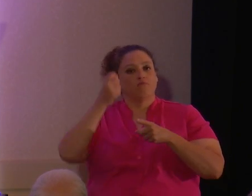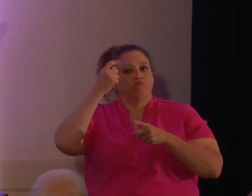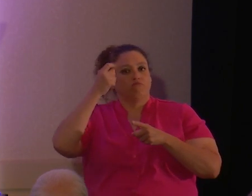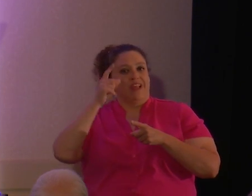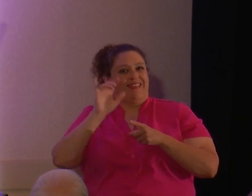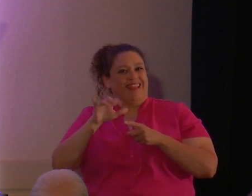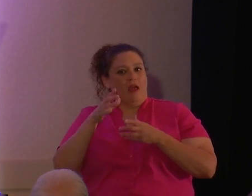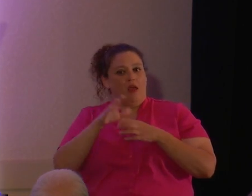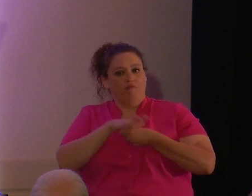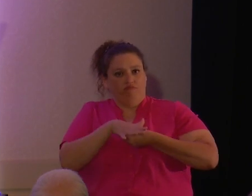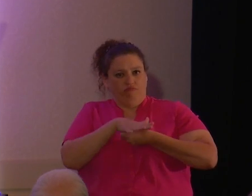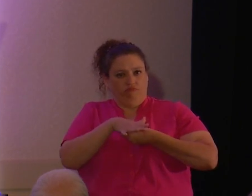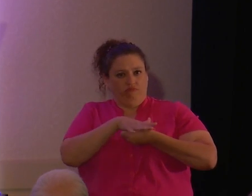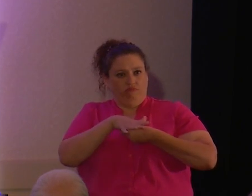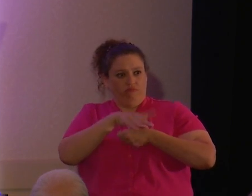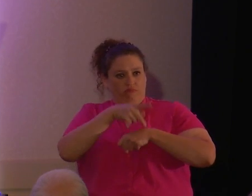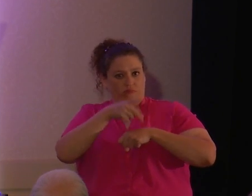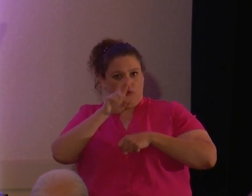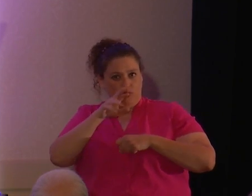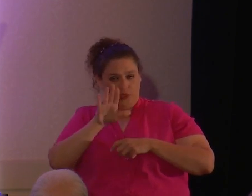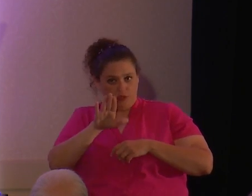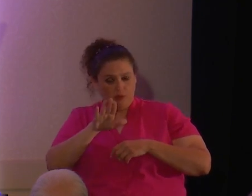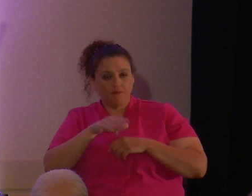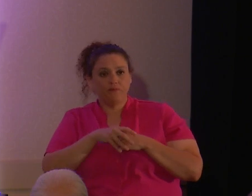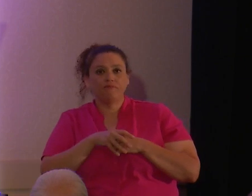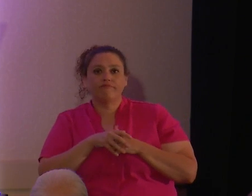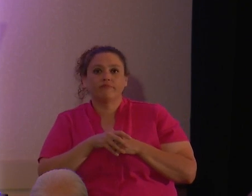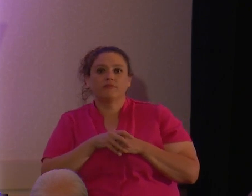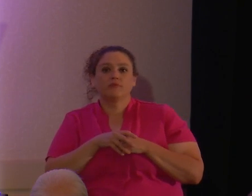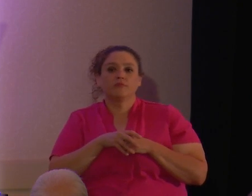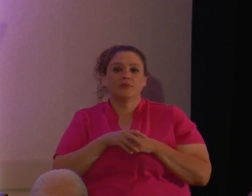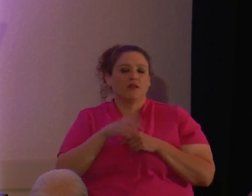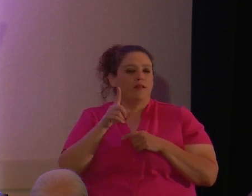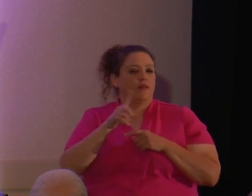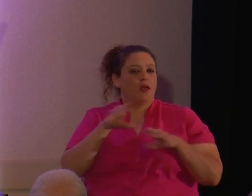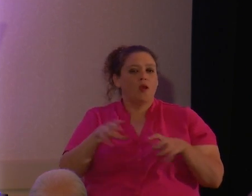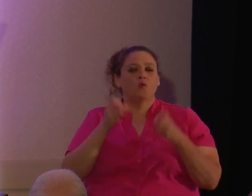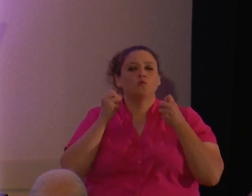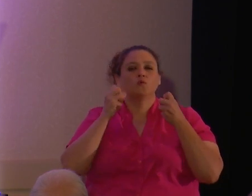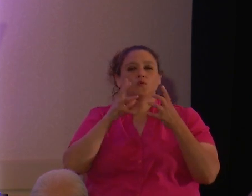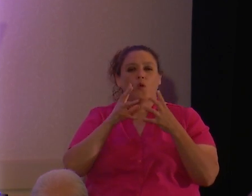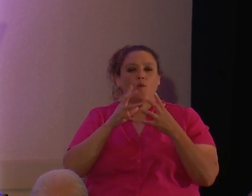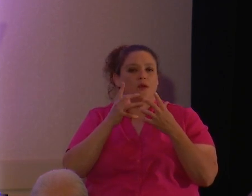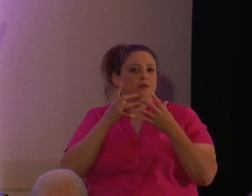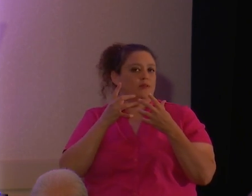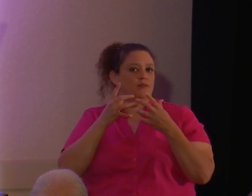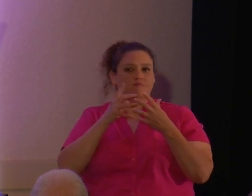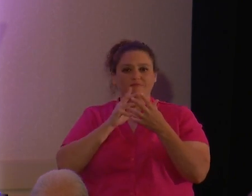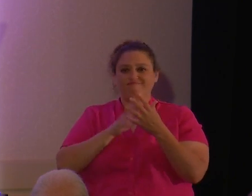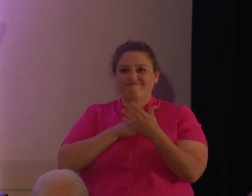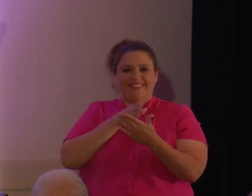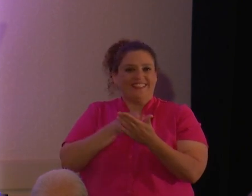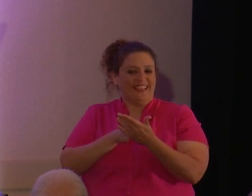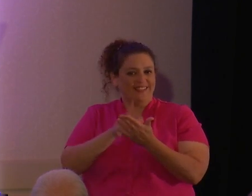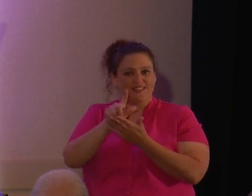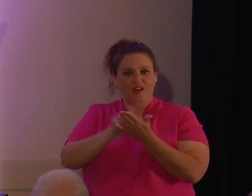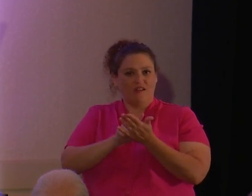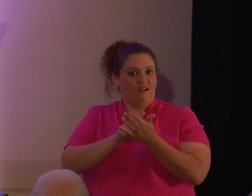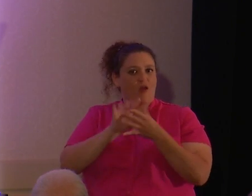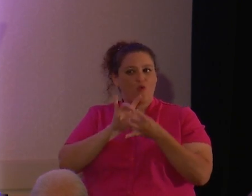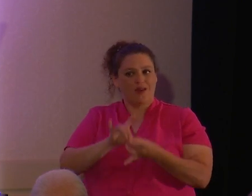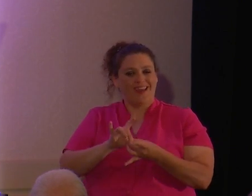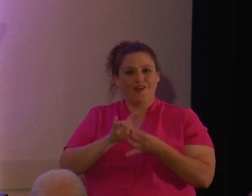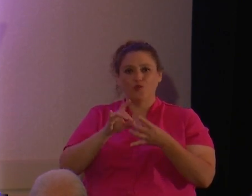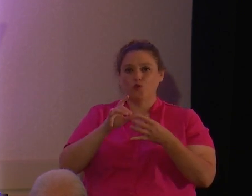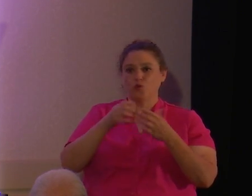Rico is the violations of separation of church and state are rampant,